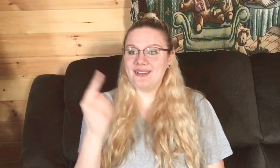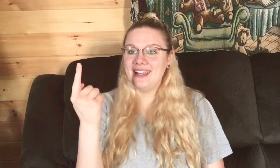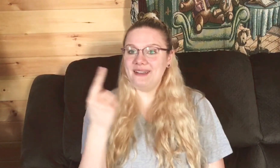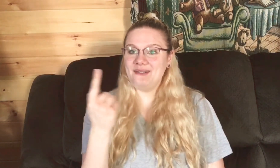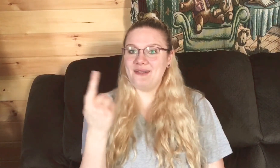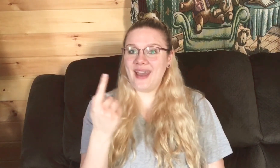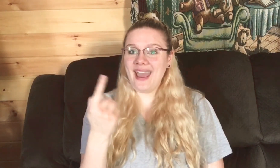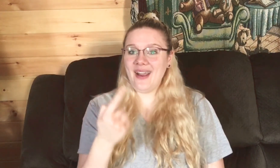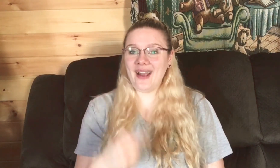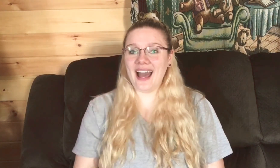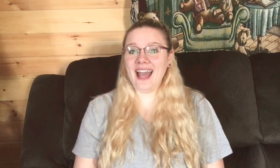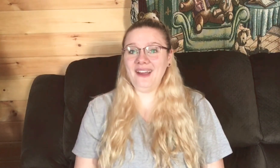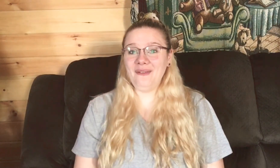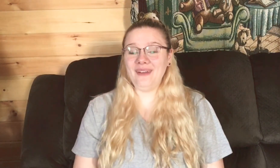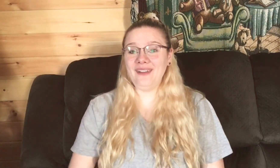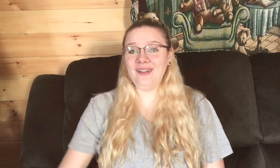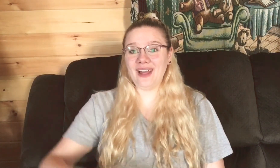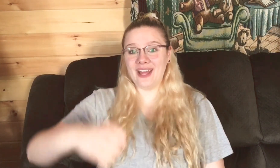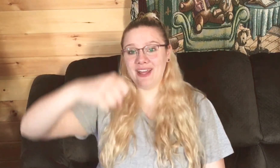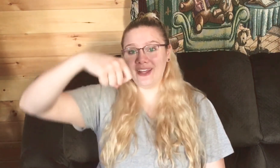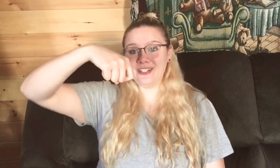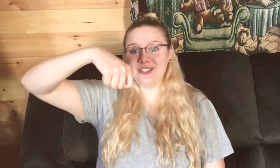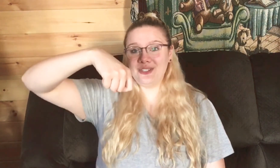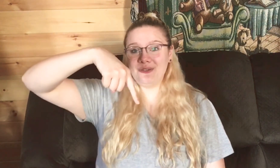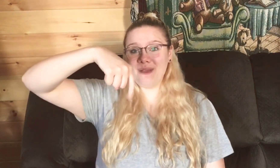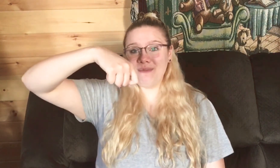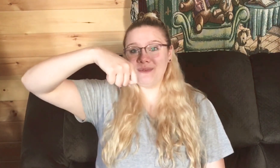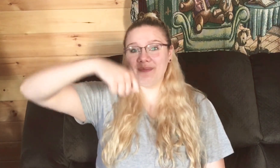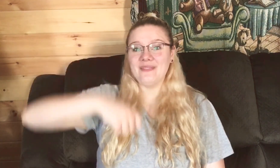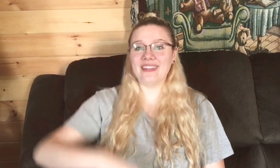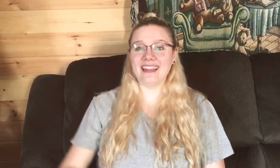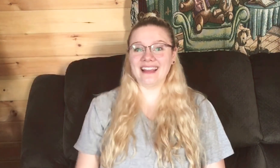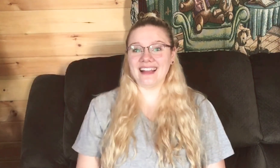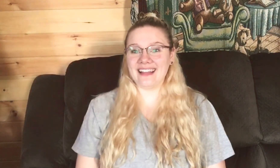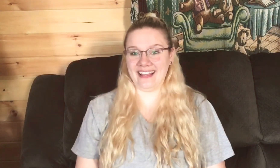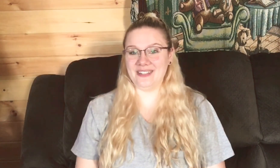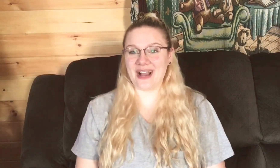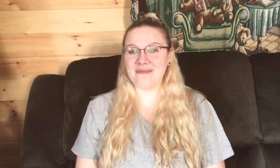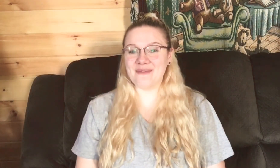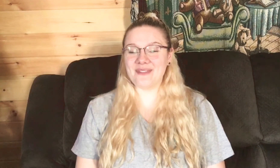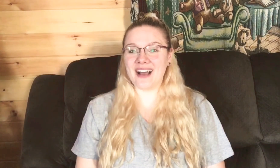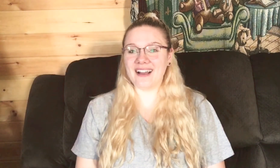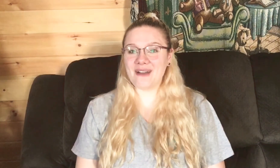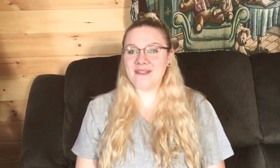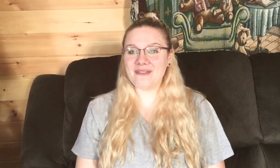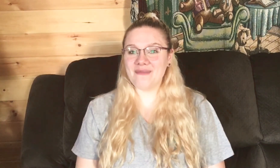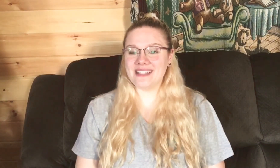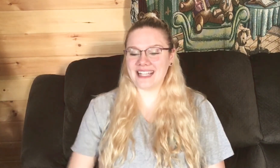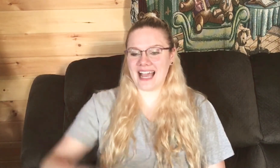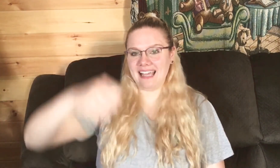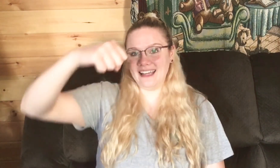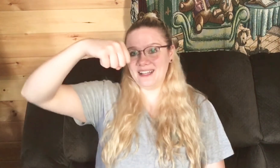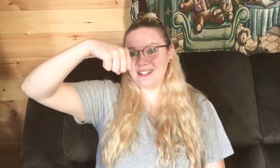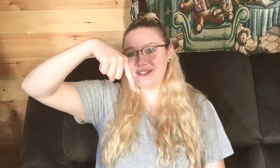Wondering where I will drip. Like a drop coming from the sky.